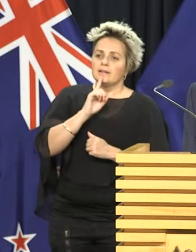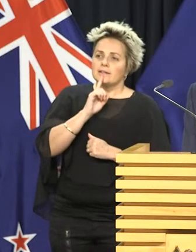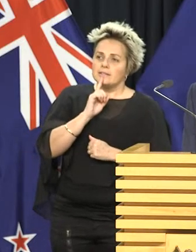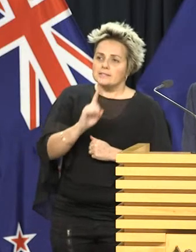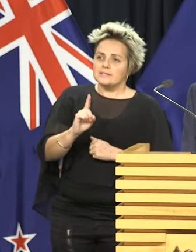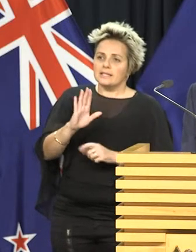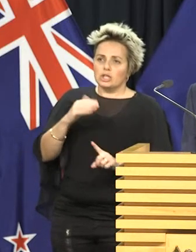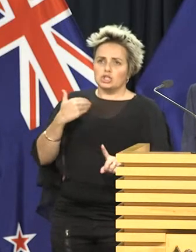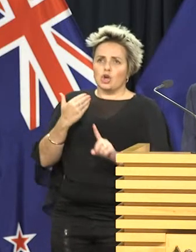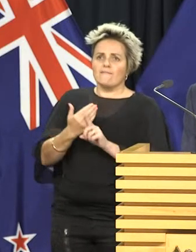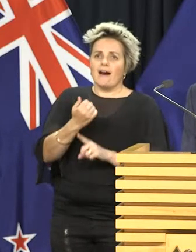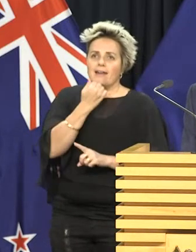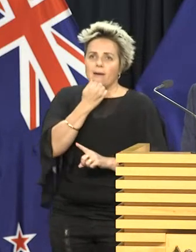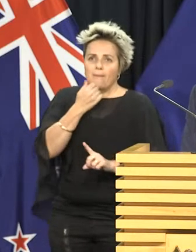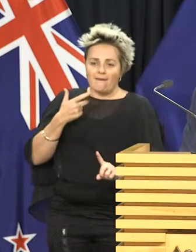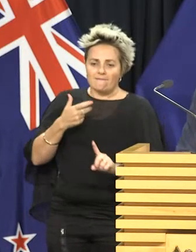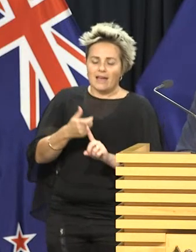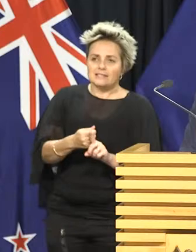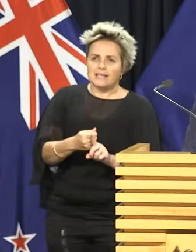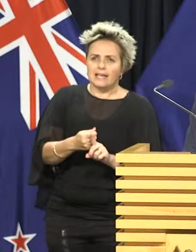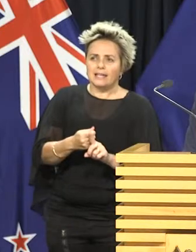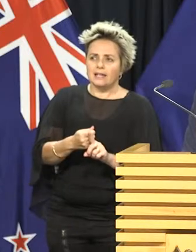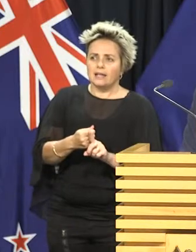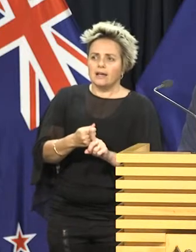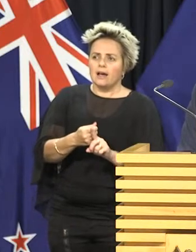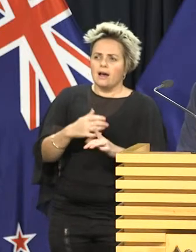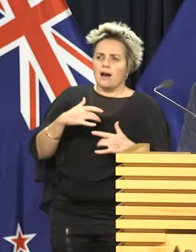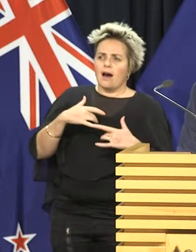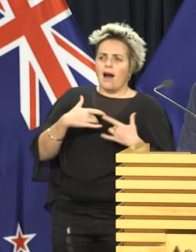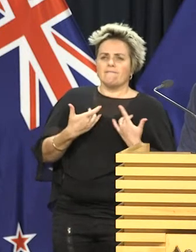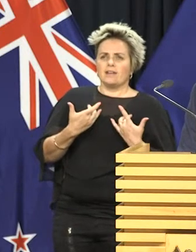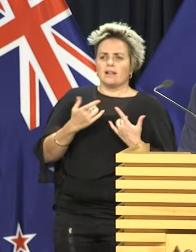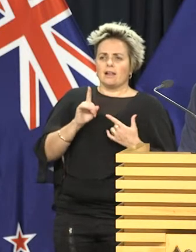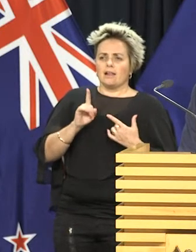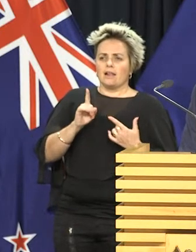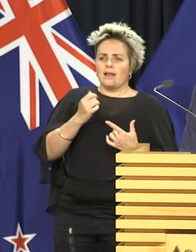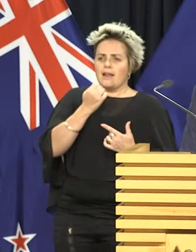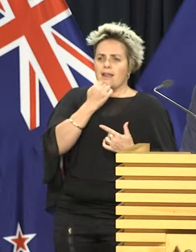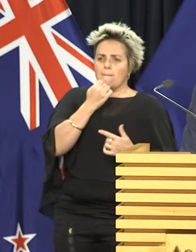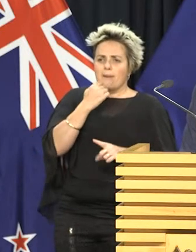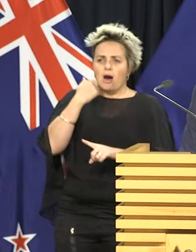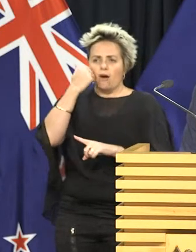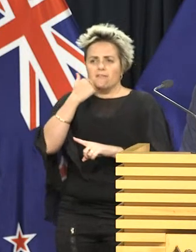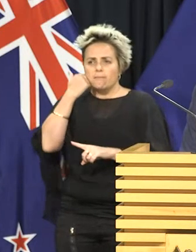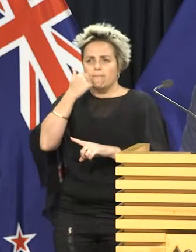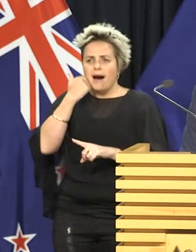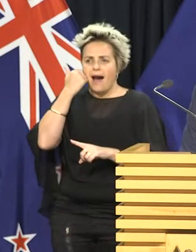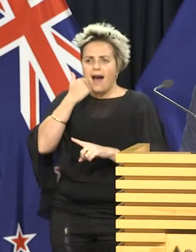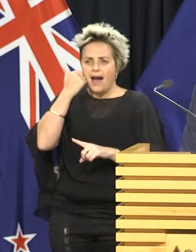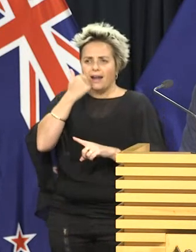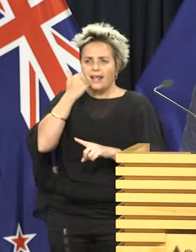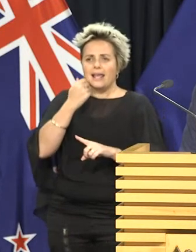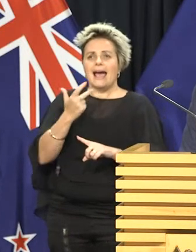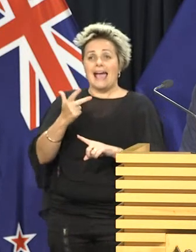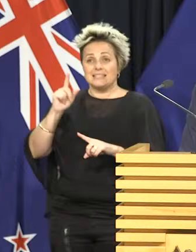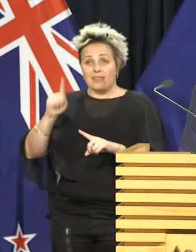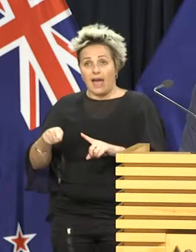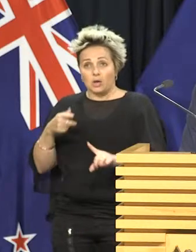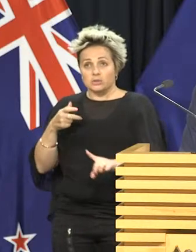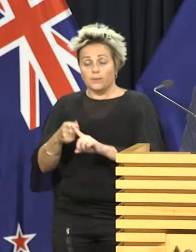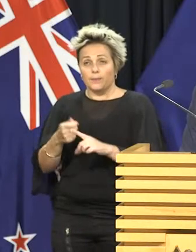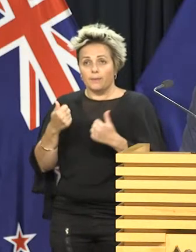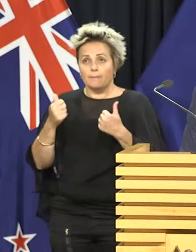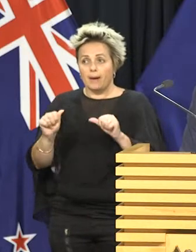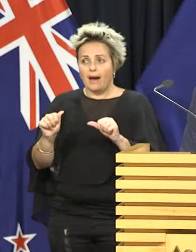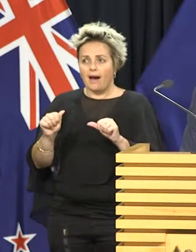so far. That doesn't seem to line up with the proportion of the general population, let alone the proportion of border staff. So is there a